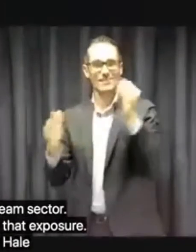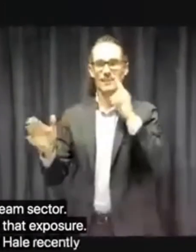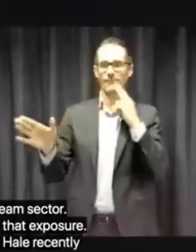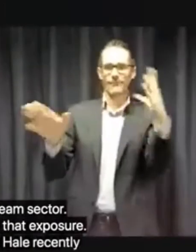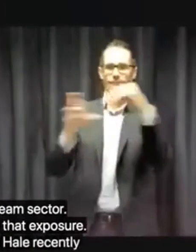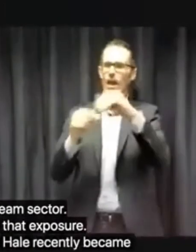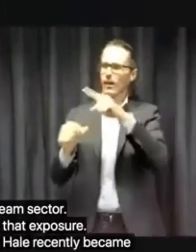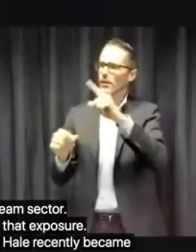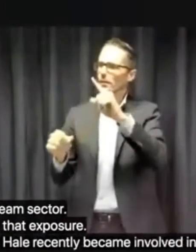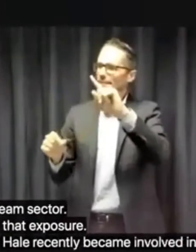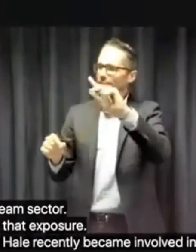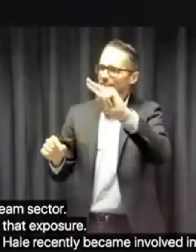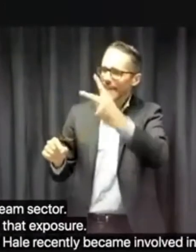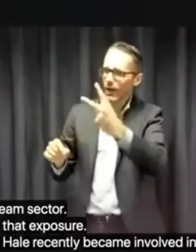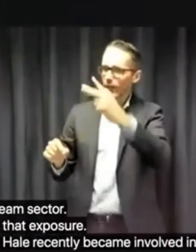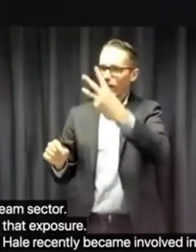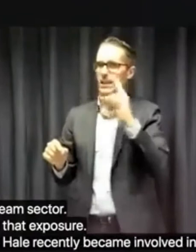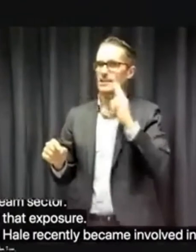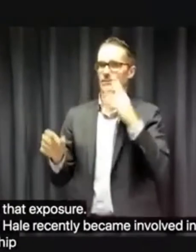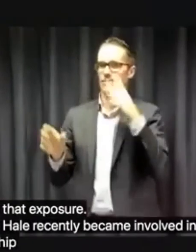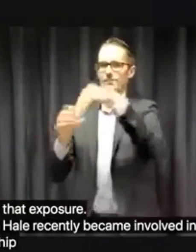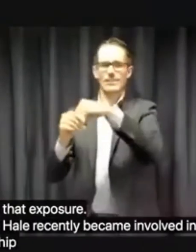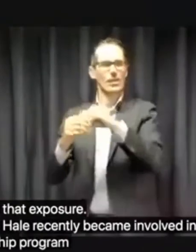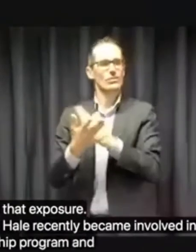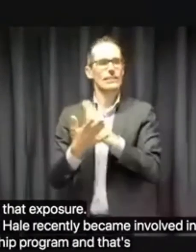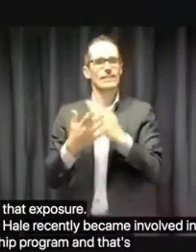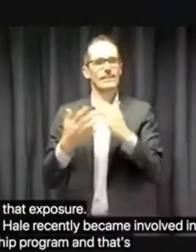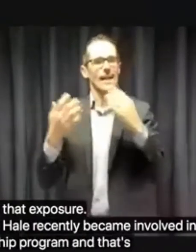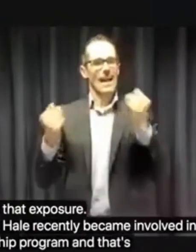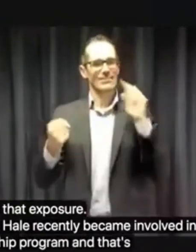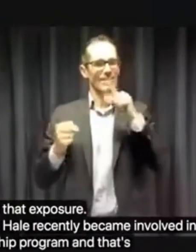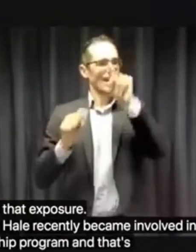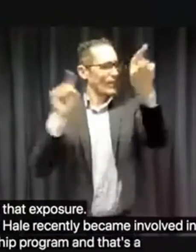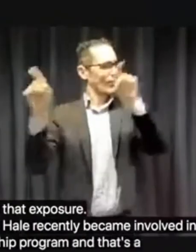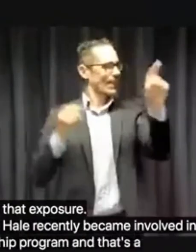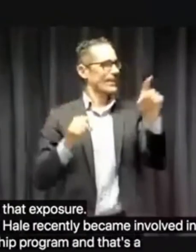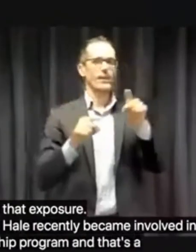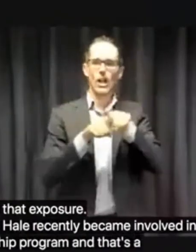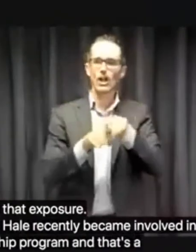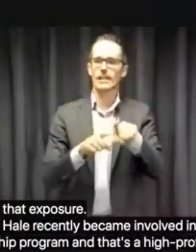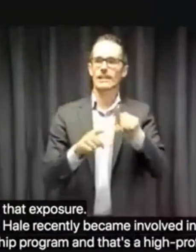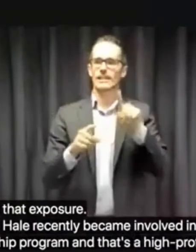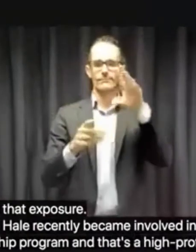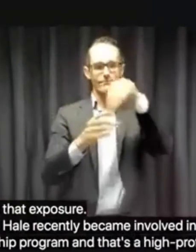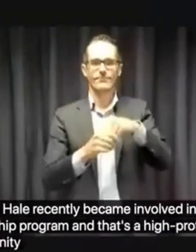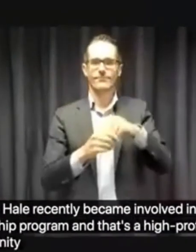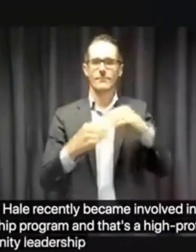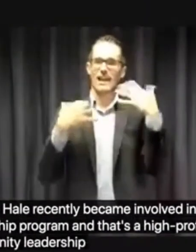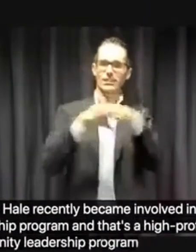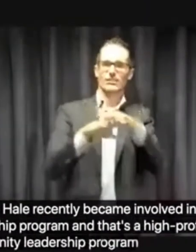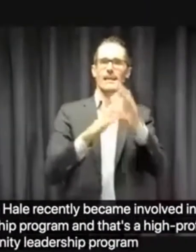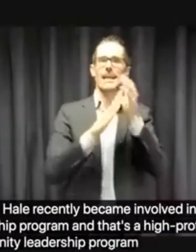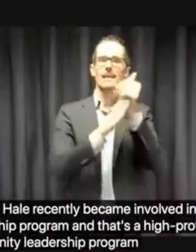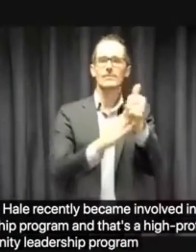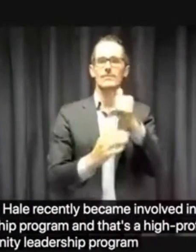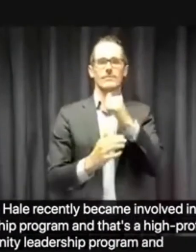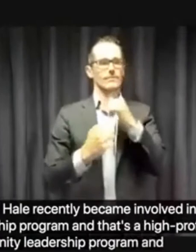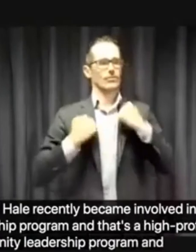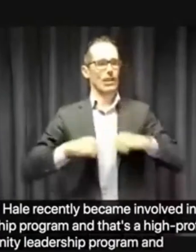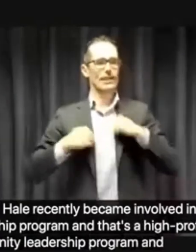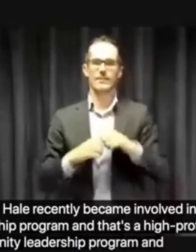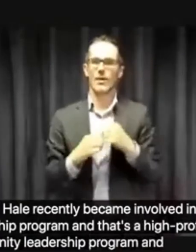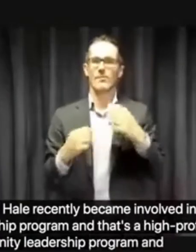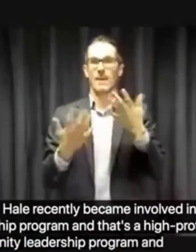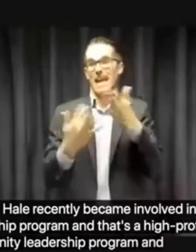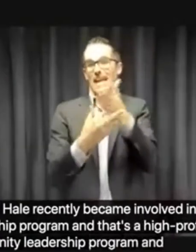high-profile community leadership program, and she's a second or third deaf person involved in it. So there are programs out there for deaf people who have been involved